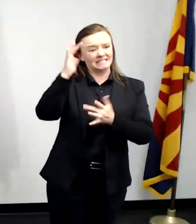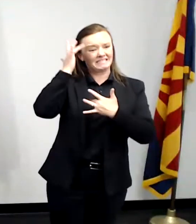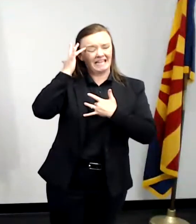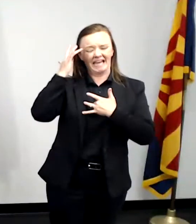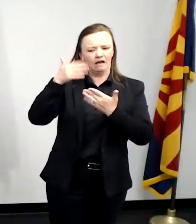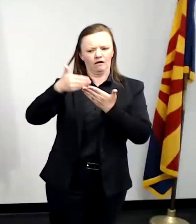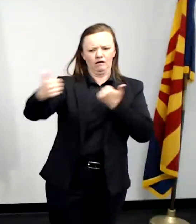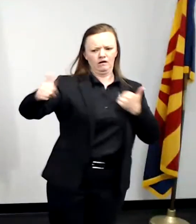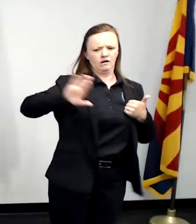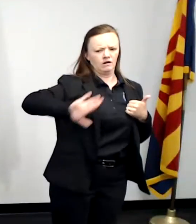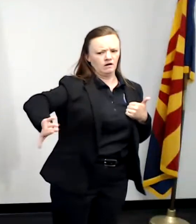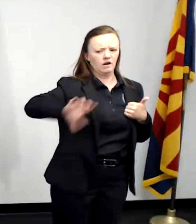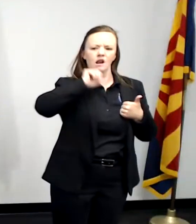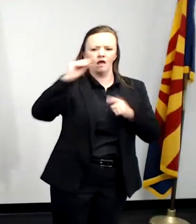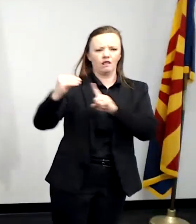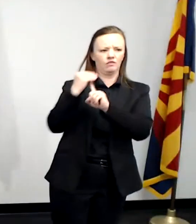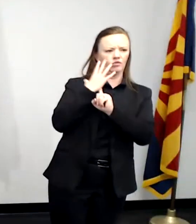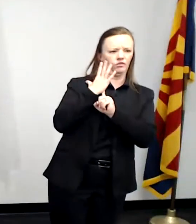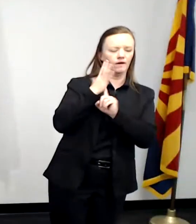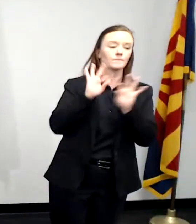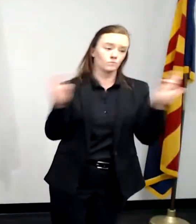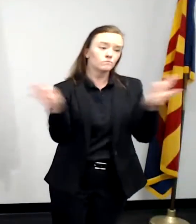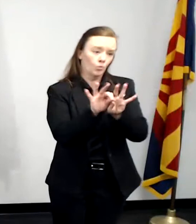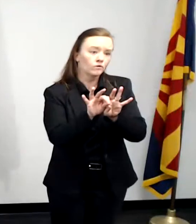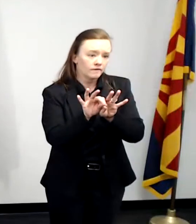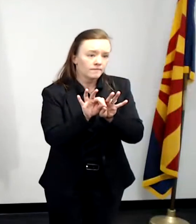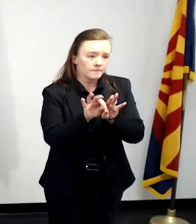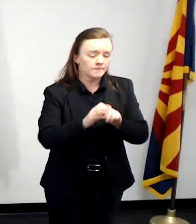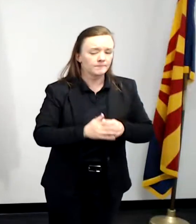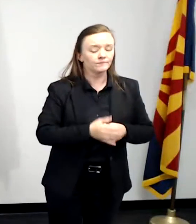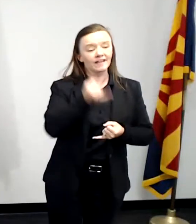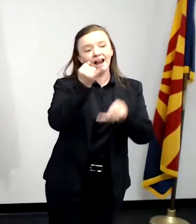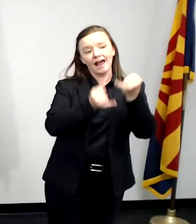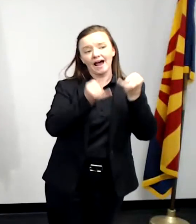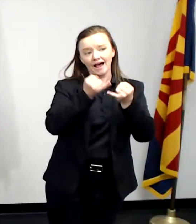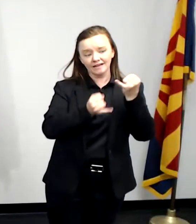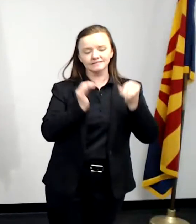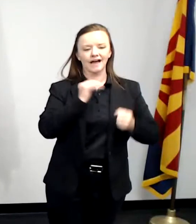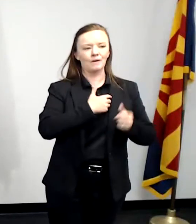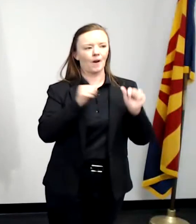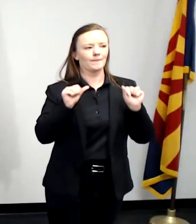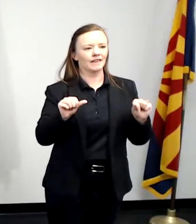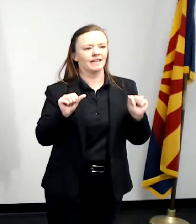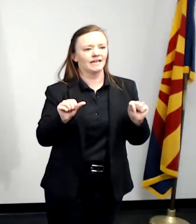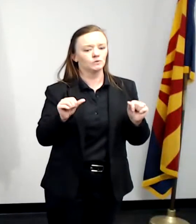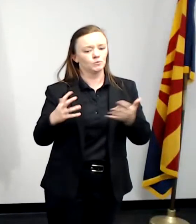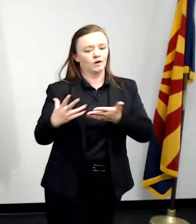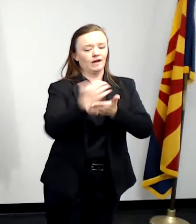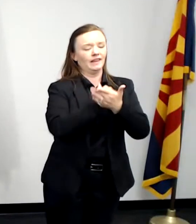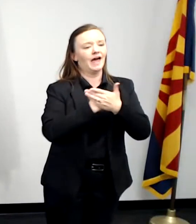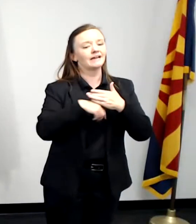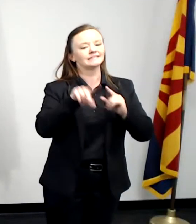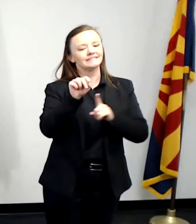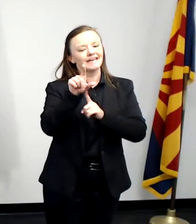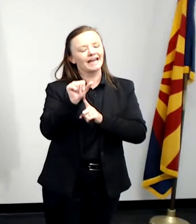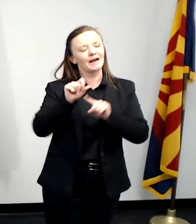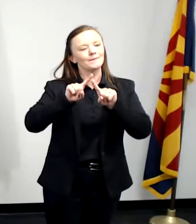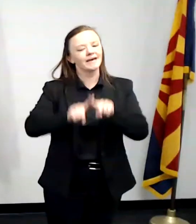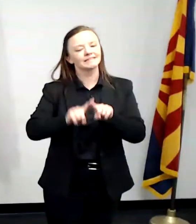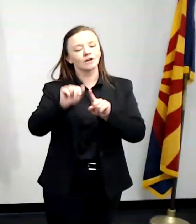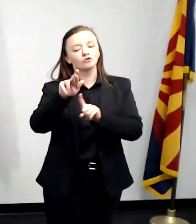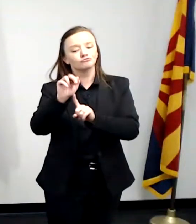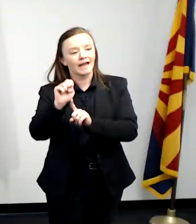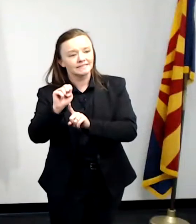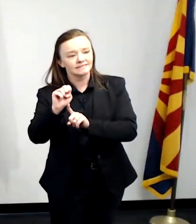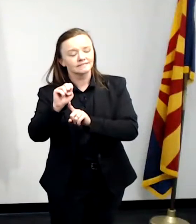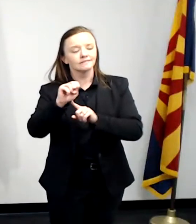they don't get exposed. Lastly, I want to say our ability to collect race and ethnicity data is limited in